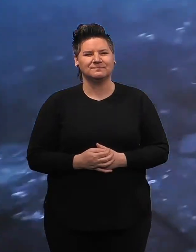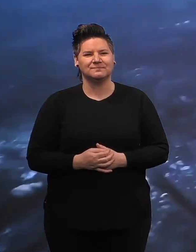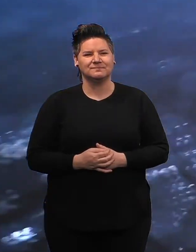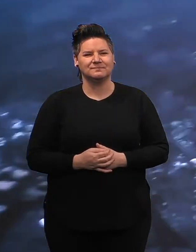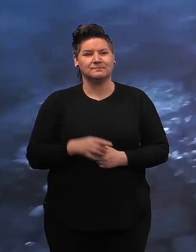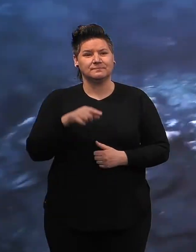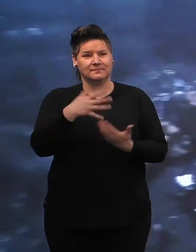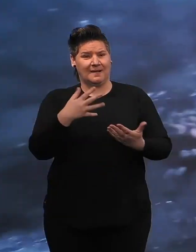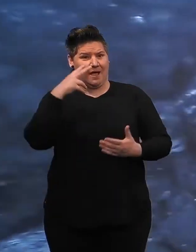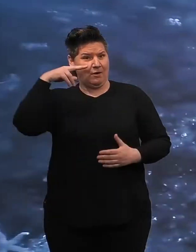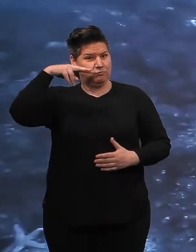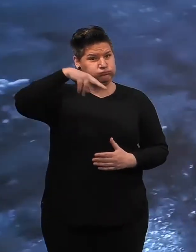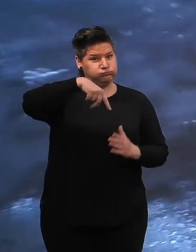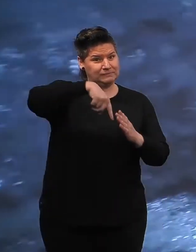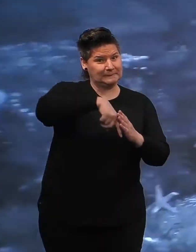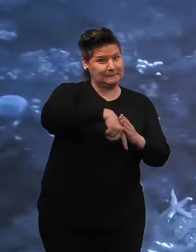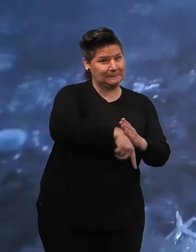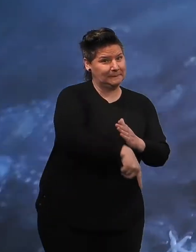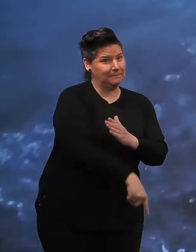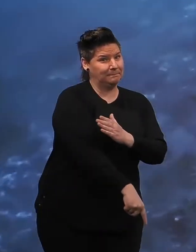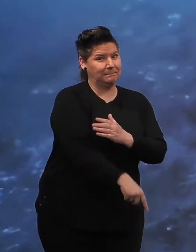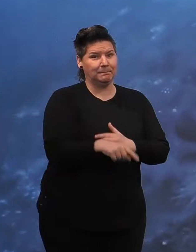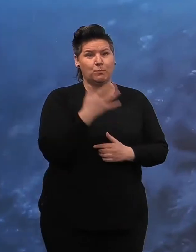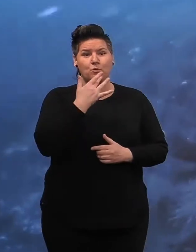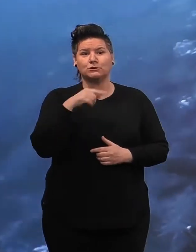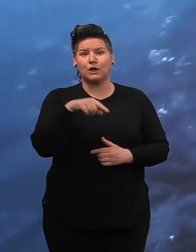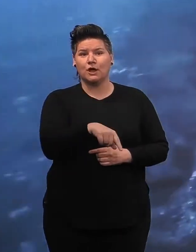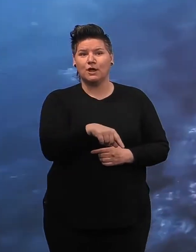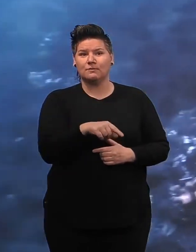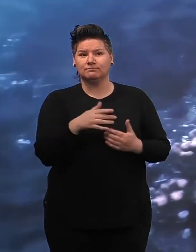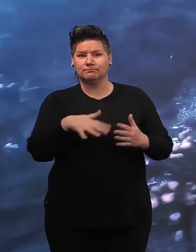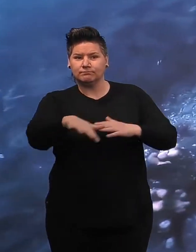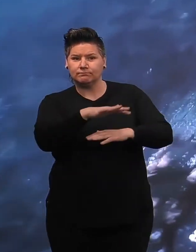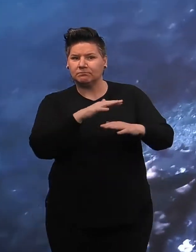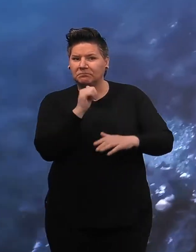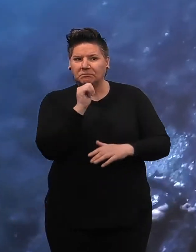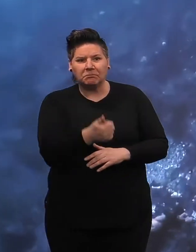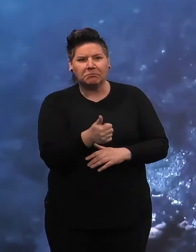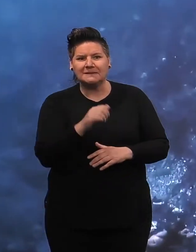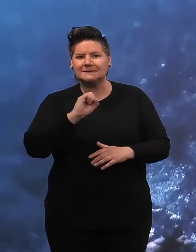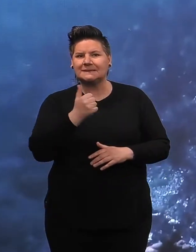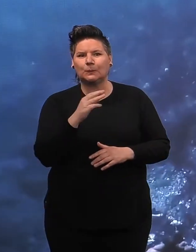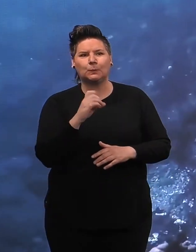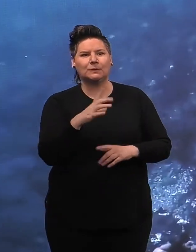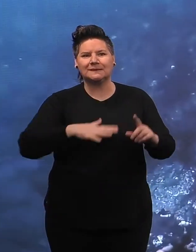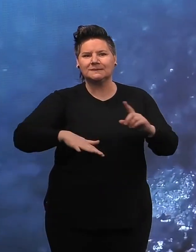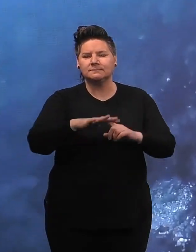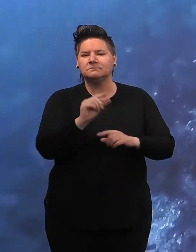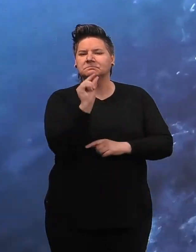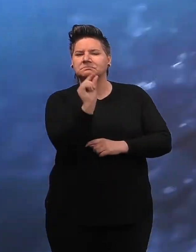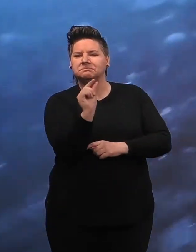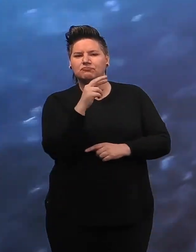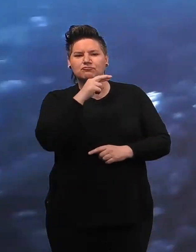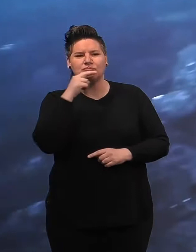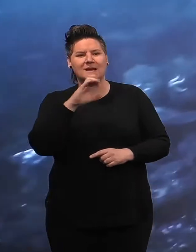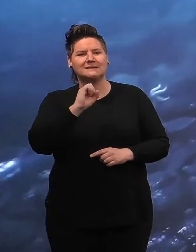Now we're looking down into slightly deeper water. You can see down there aren't any seaweeds really at all, just a few bits of red